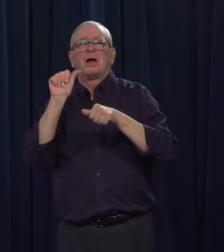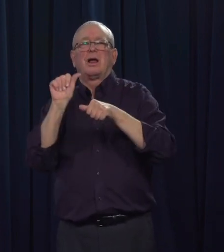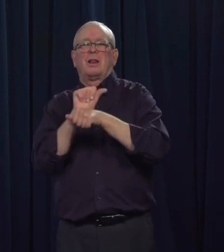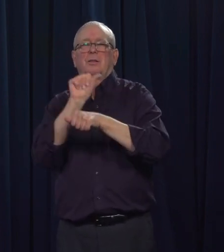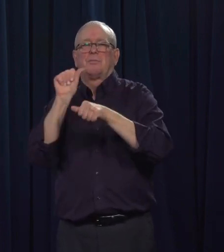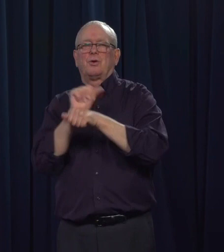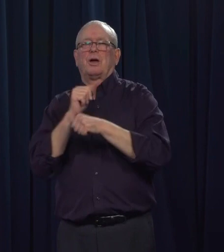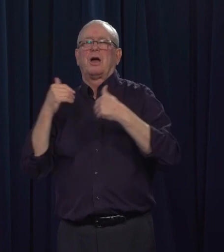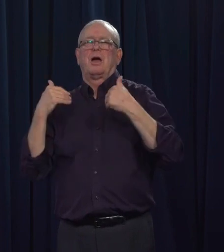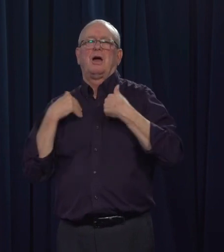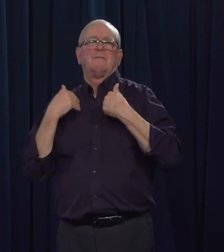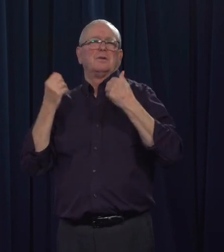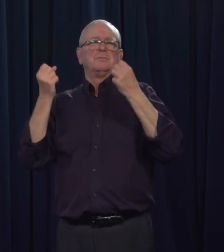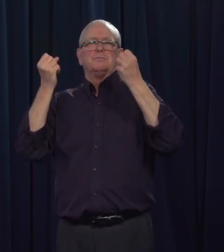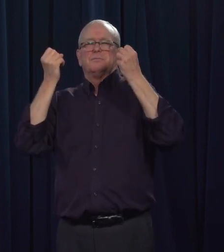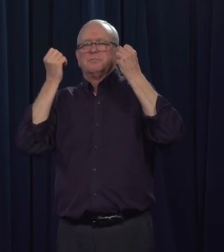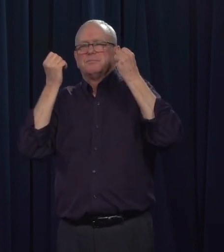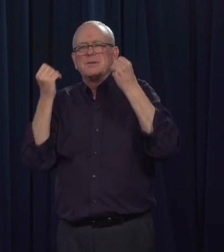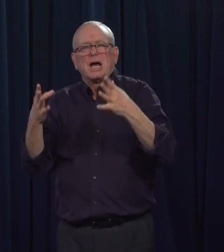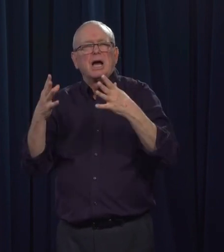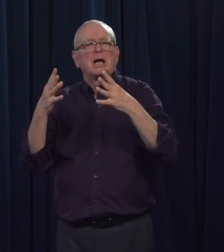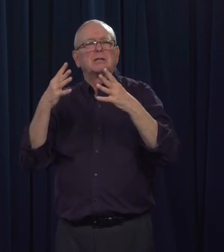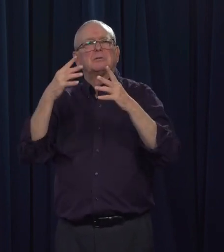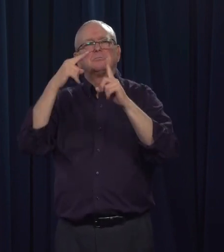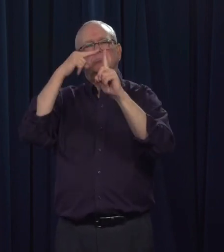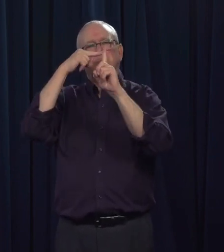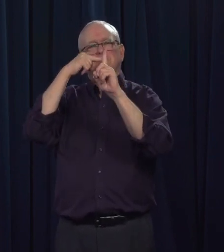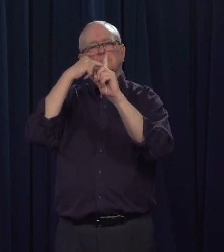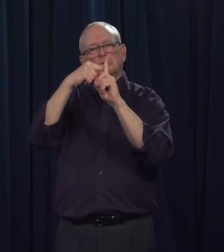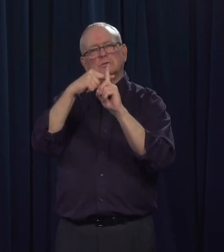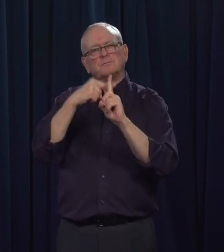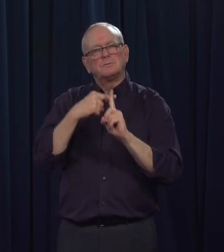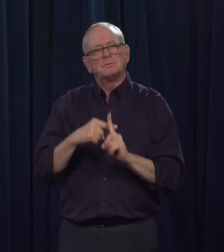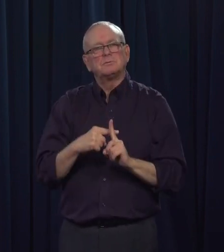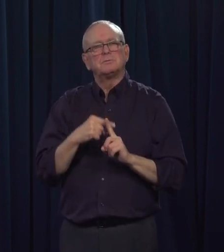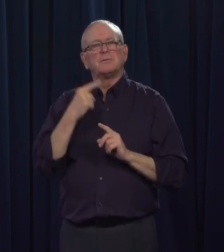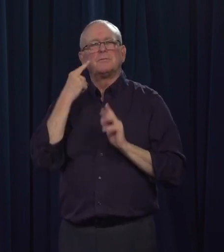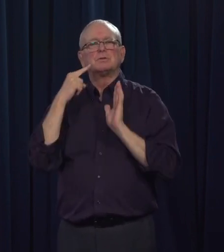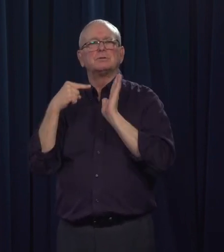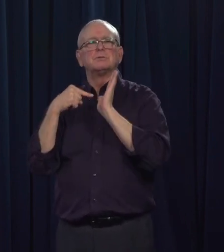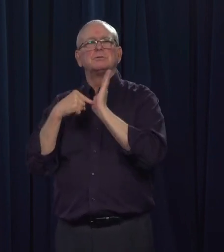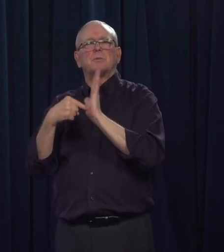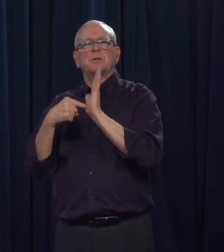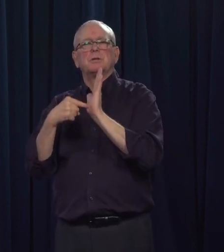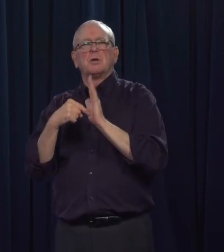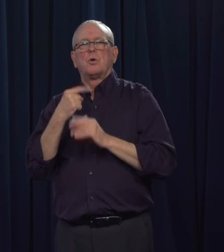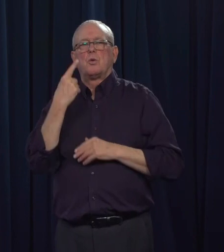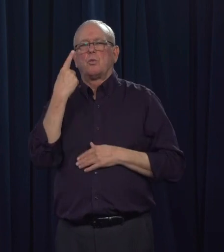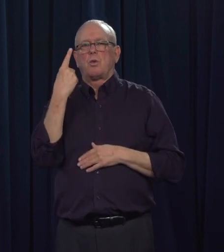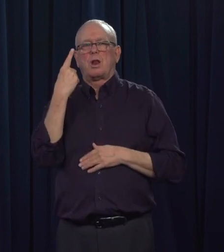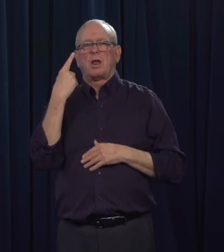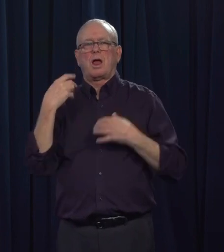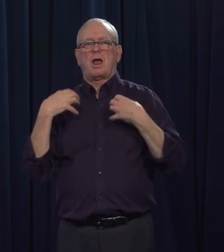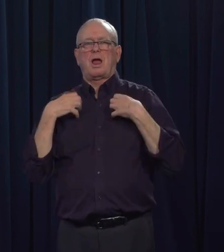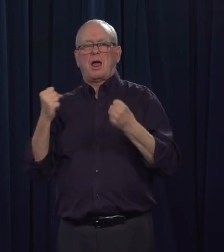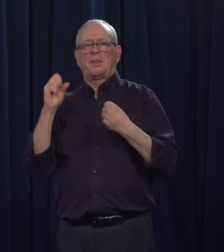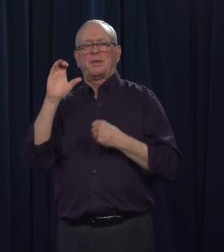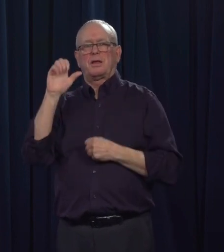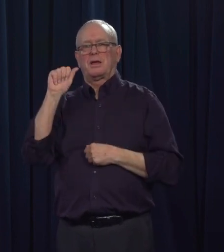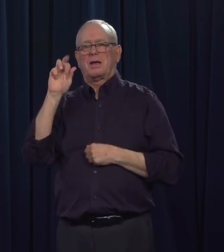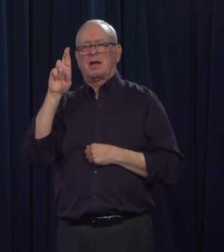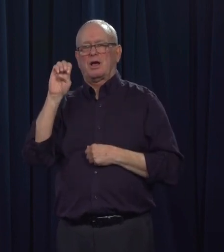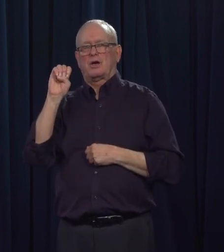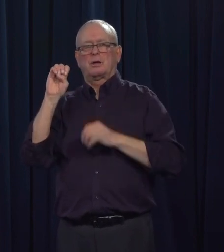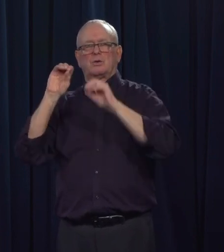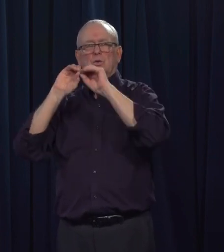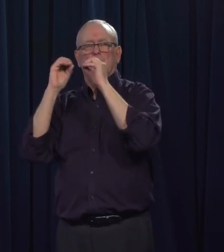a single healthcare delivery organization. And our provincial lab for public health is incredible, with incredible people working in it,